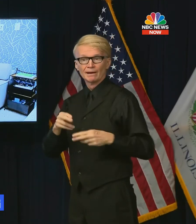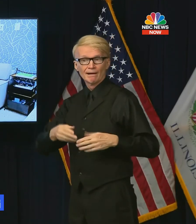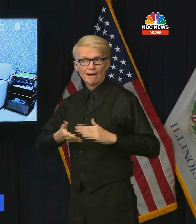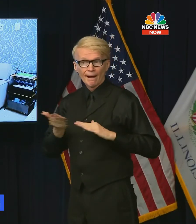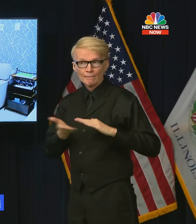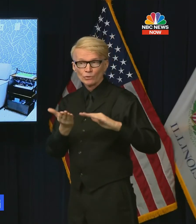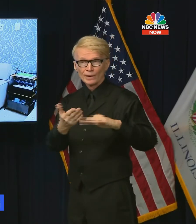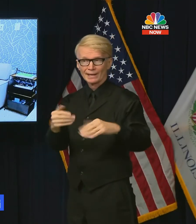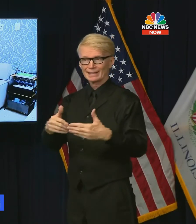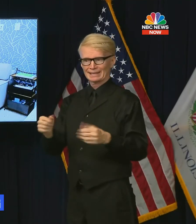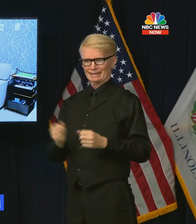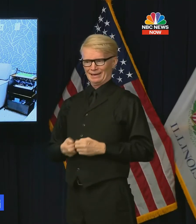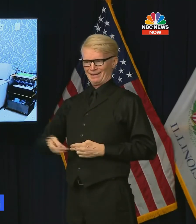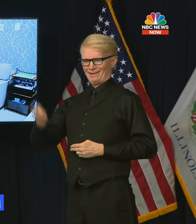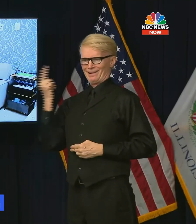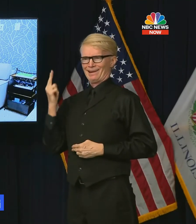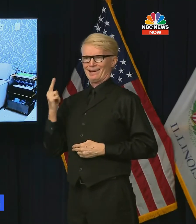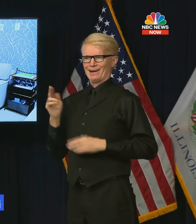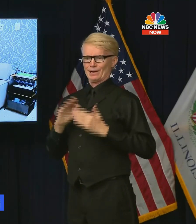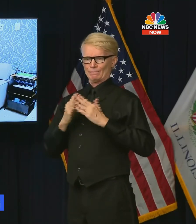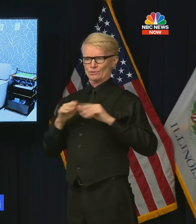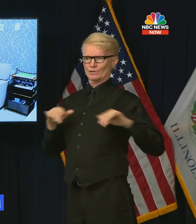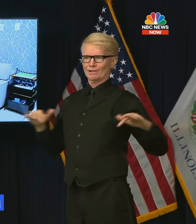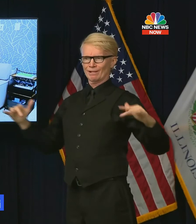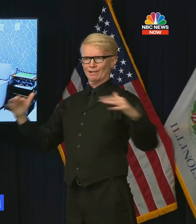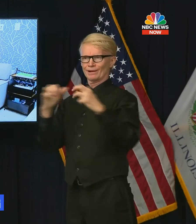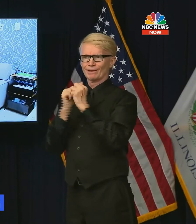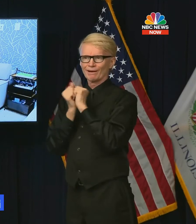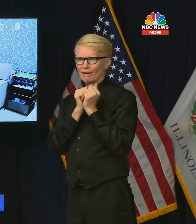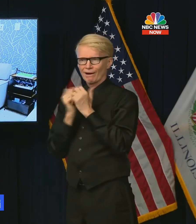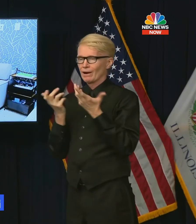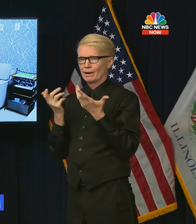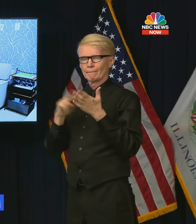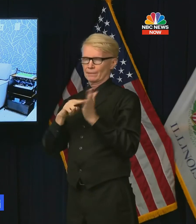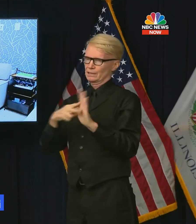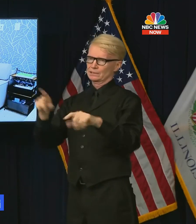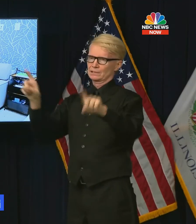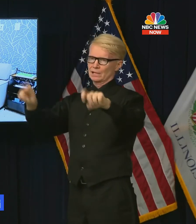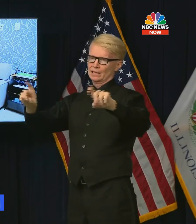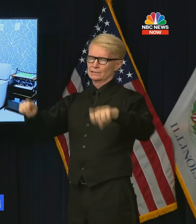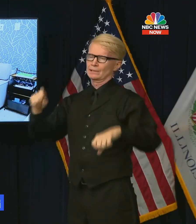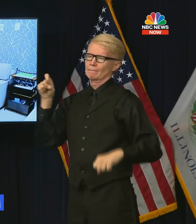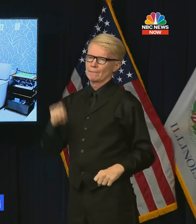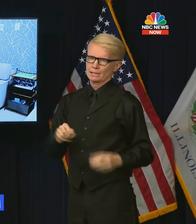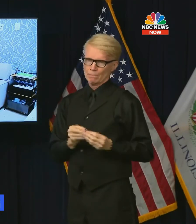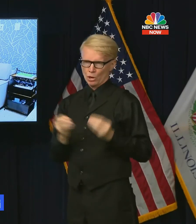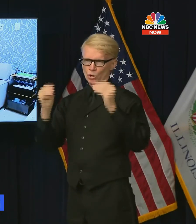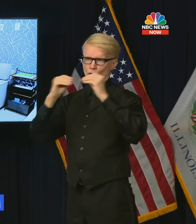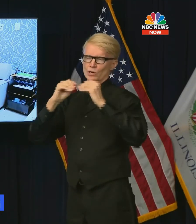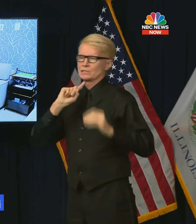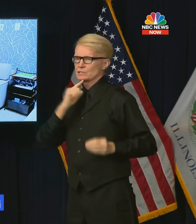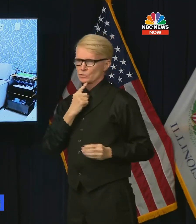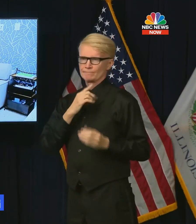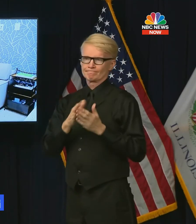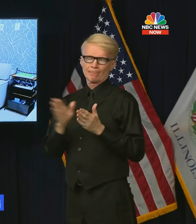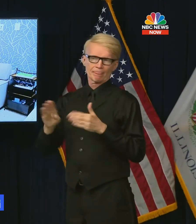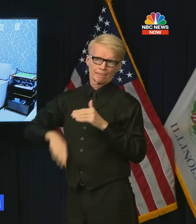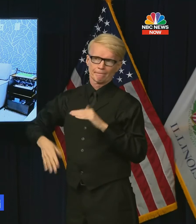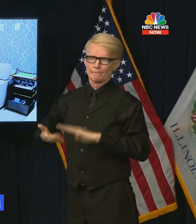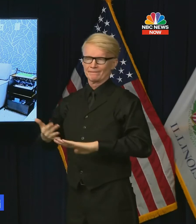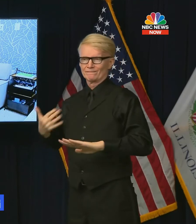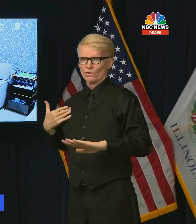background community spread environment, testing will be more important than ever. And so the confidence that the State